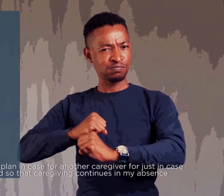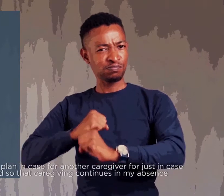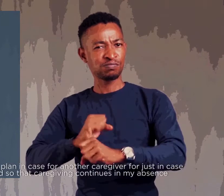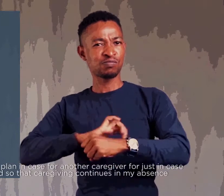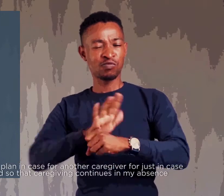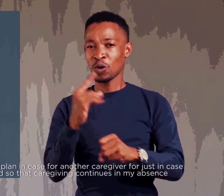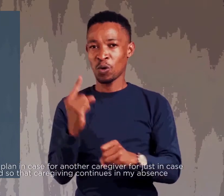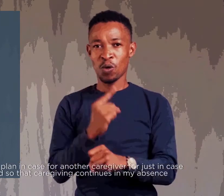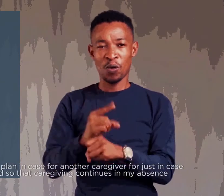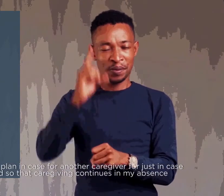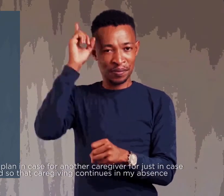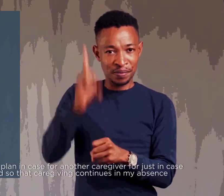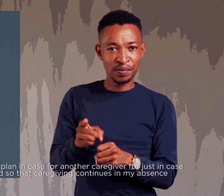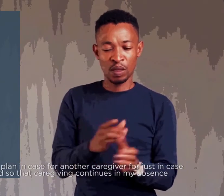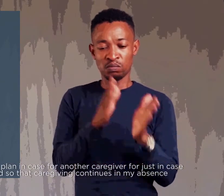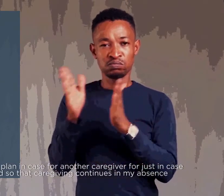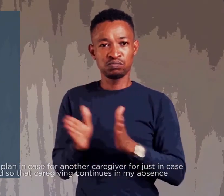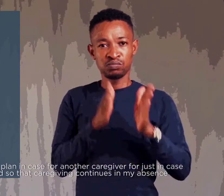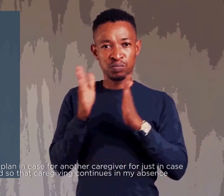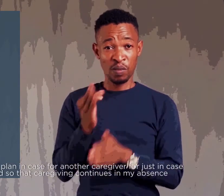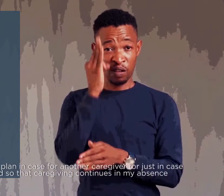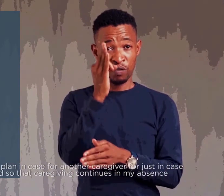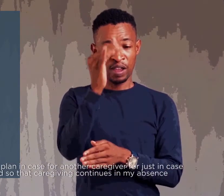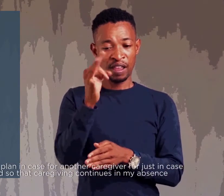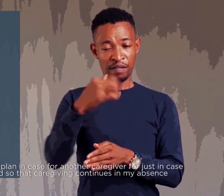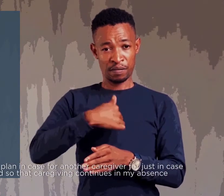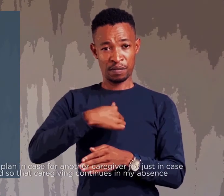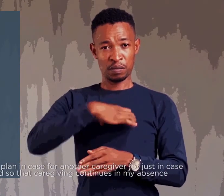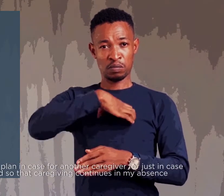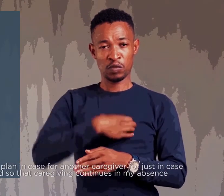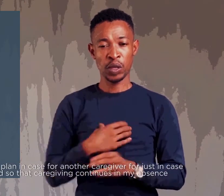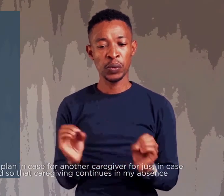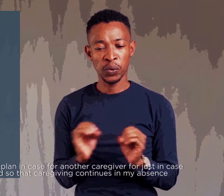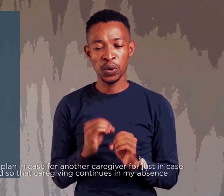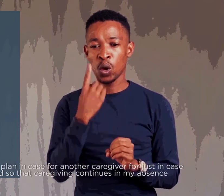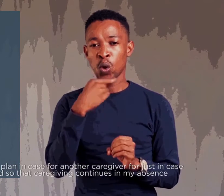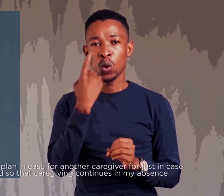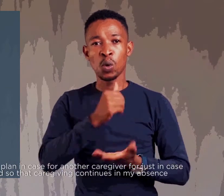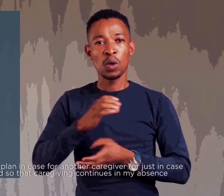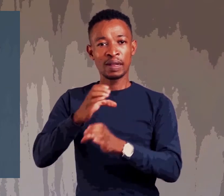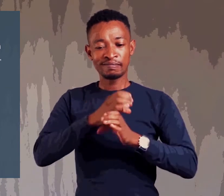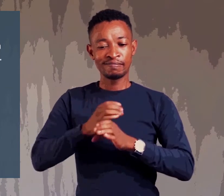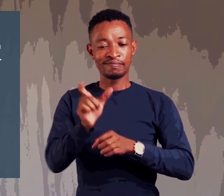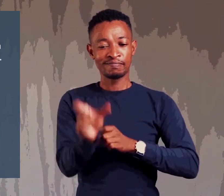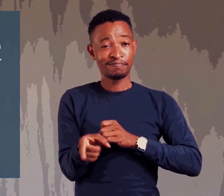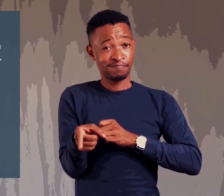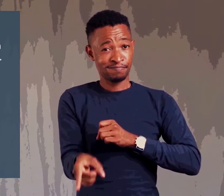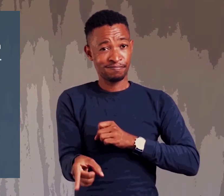ko pele le yo ke mo tlhokometseng gore fa ke seo tlhokomelo e ka tswelela jang. Maikarabelo a me ke